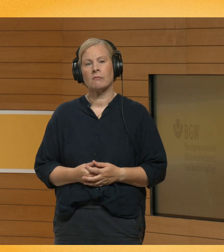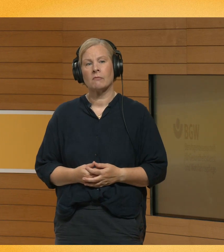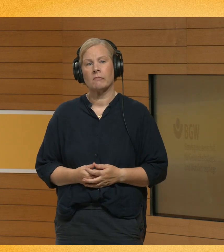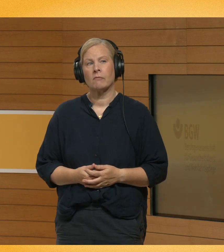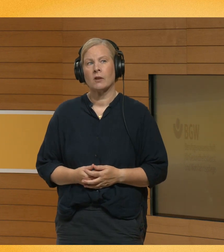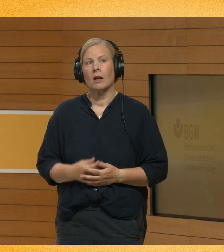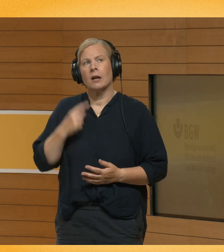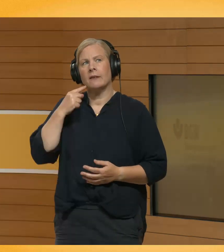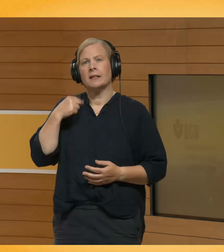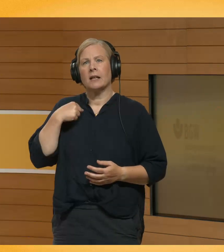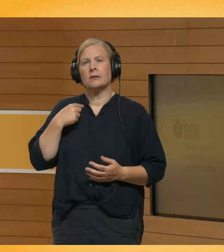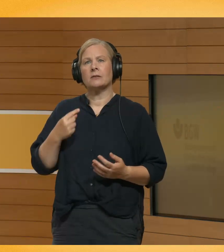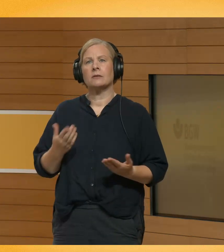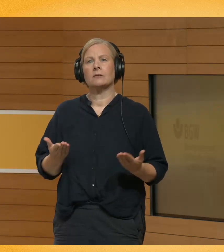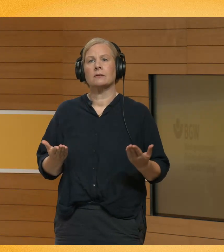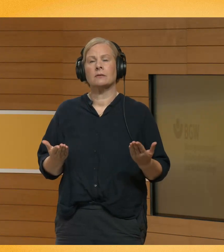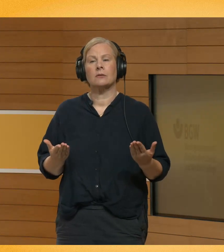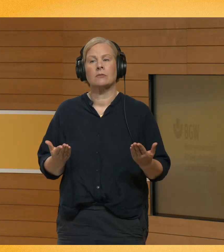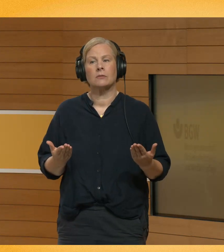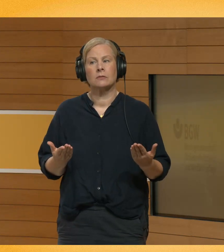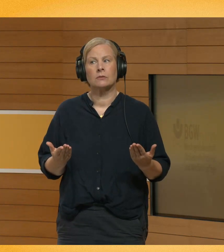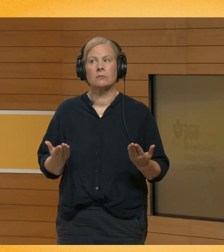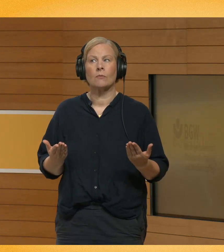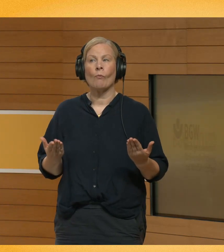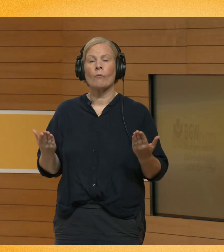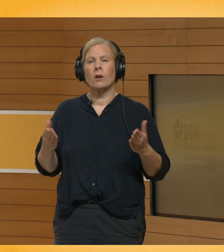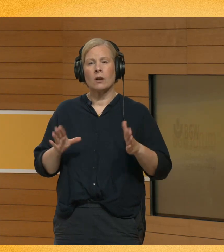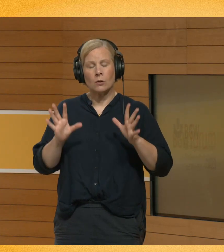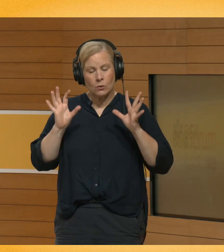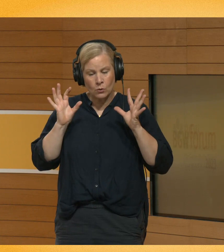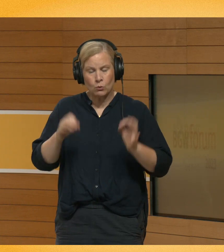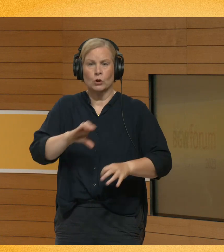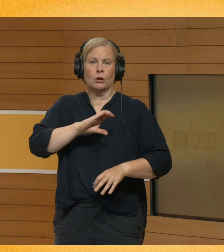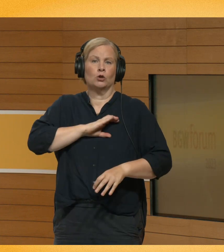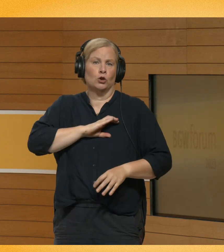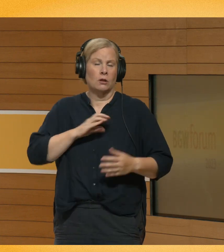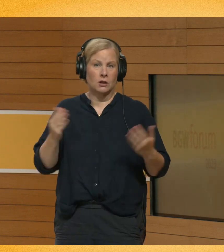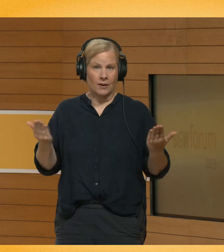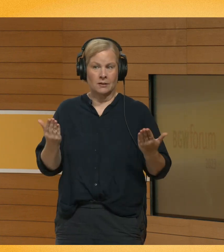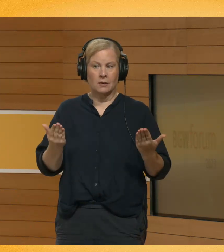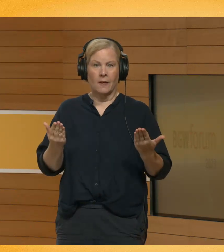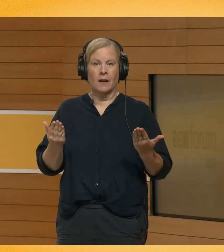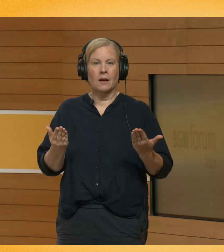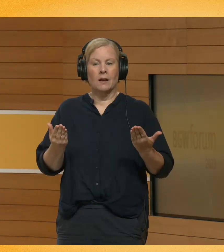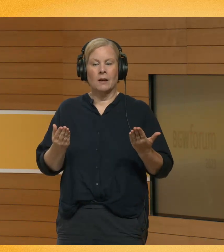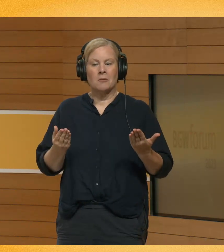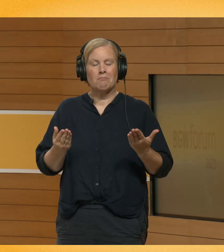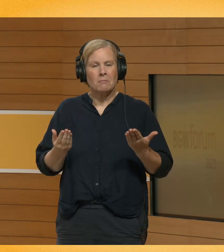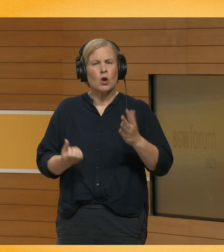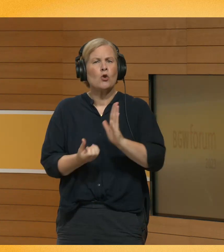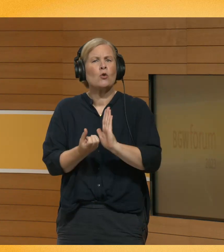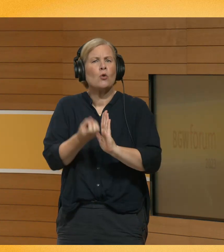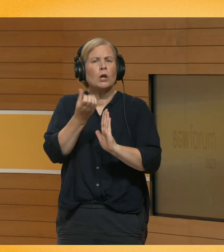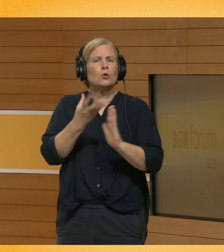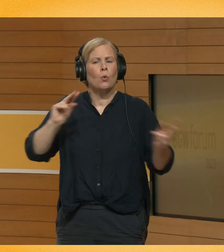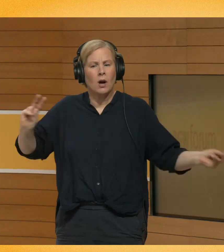true, is a kind of change in our culture and our hierarchical structure. So our